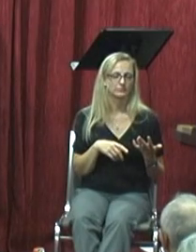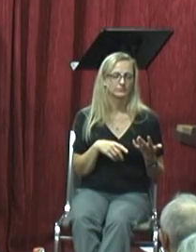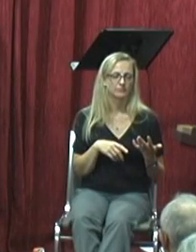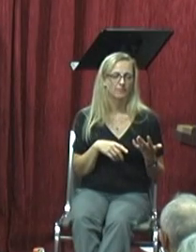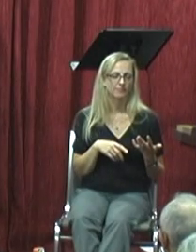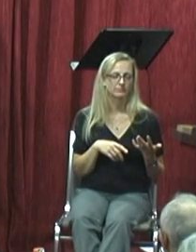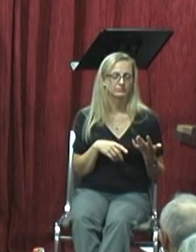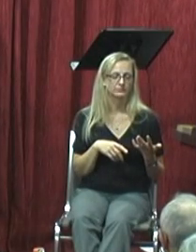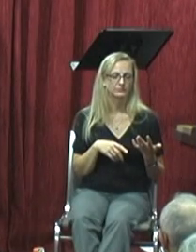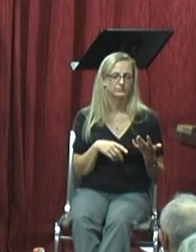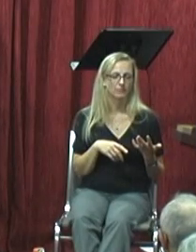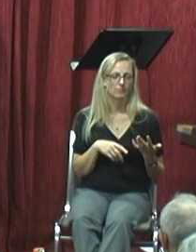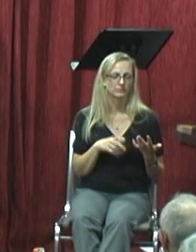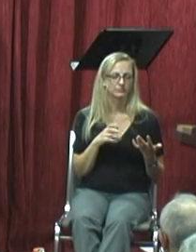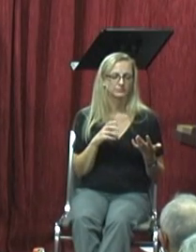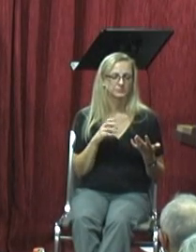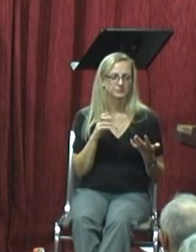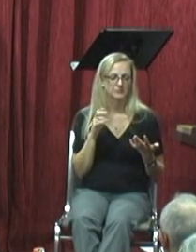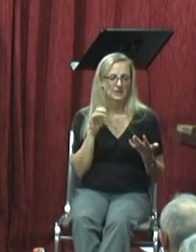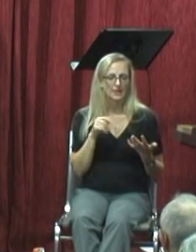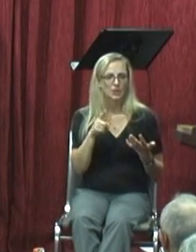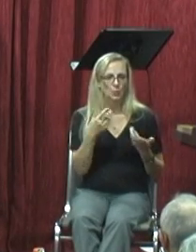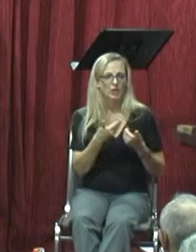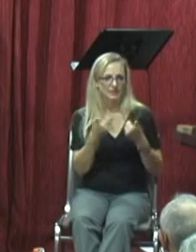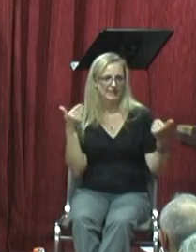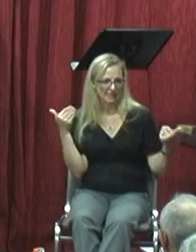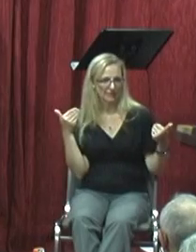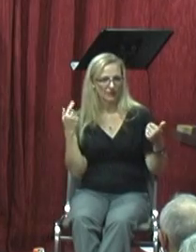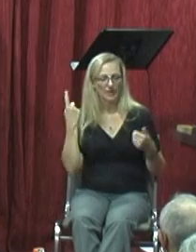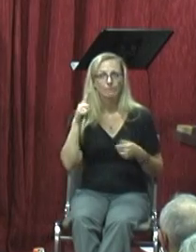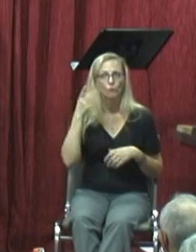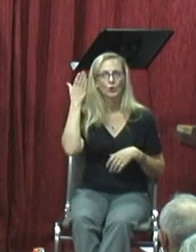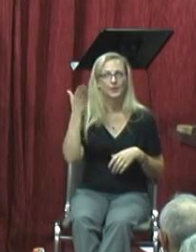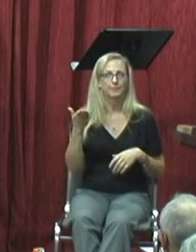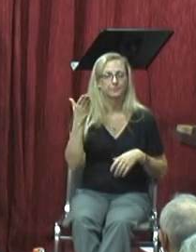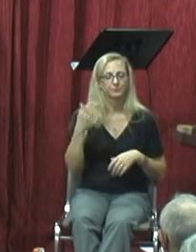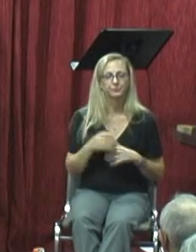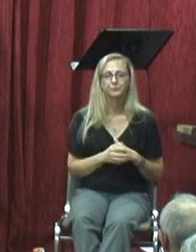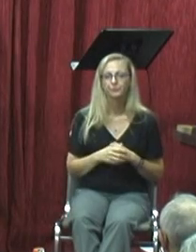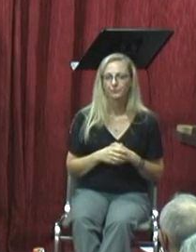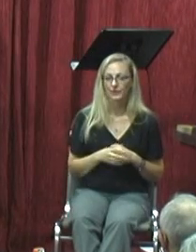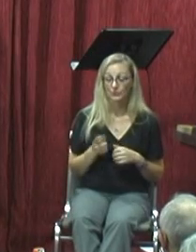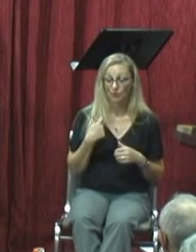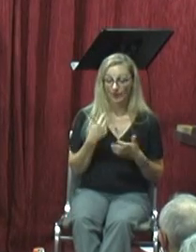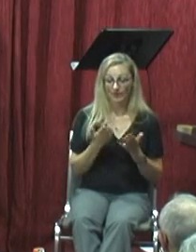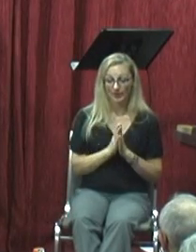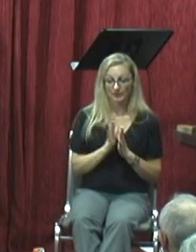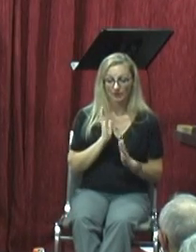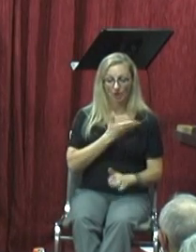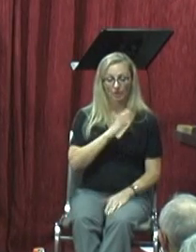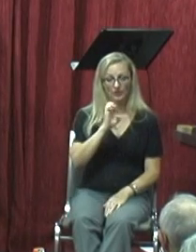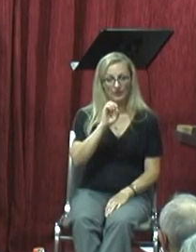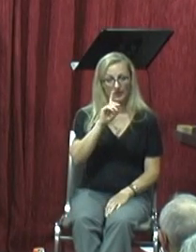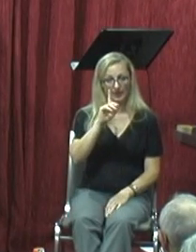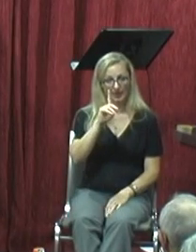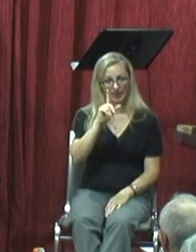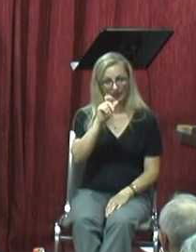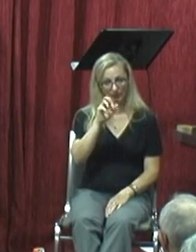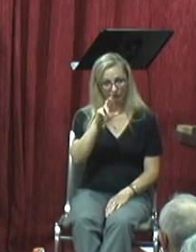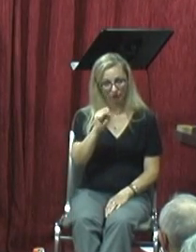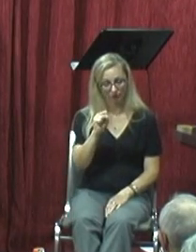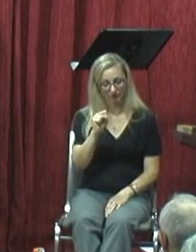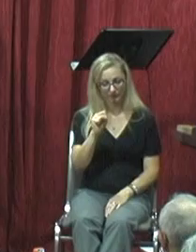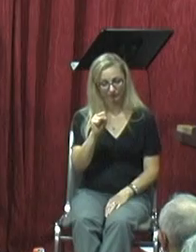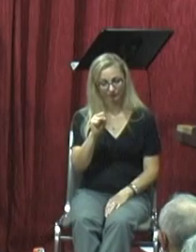hands were laid on them. So what I've asked our elders to do today is, after we take the juice and the